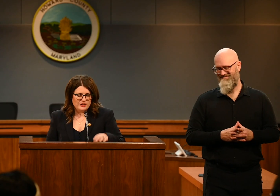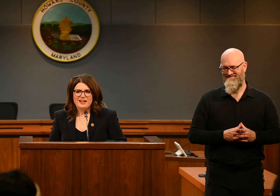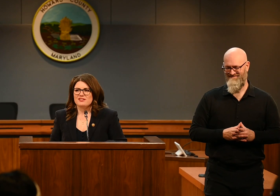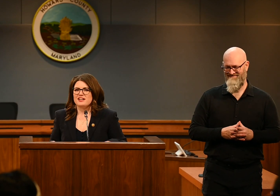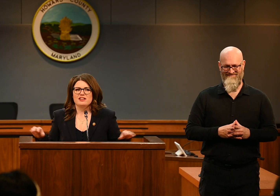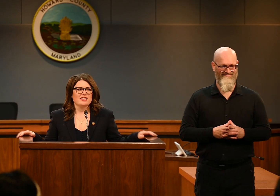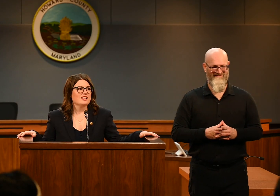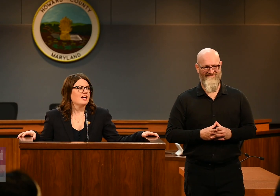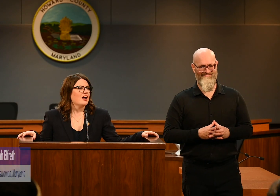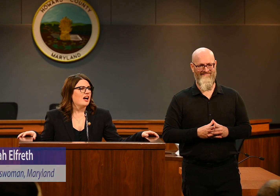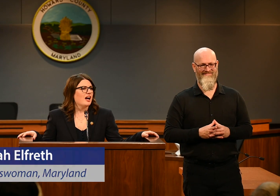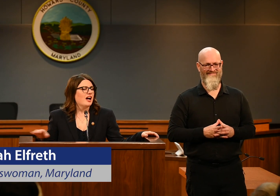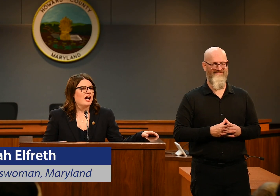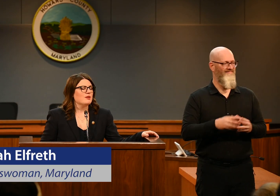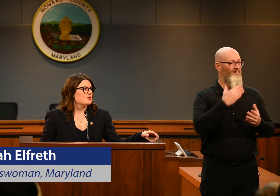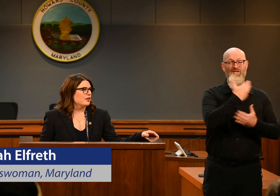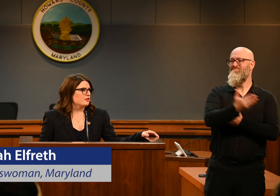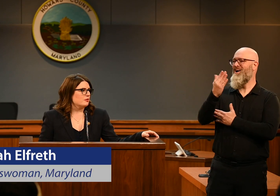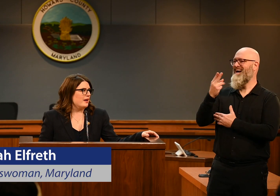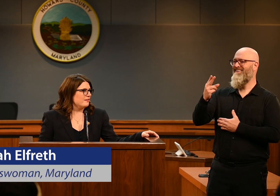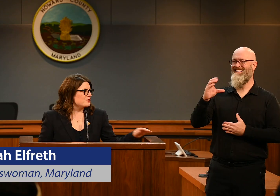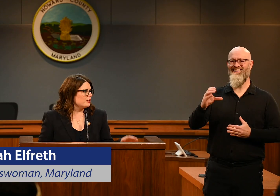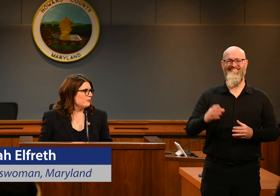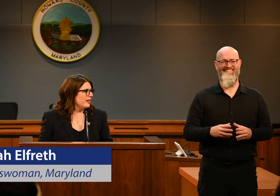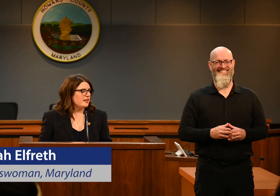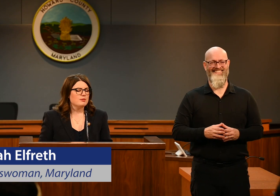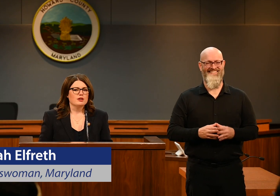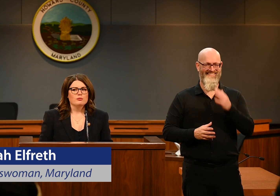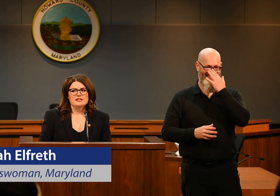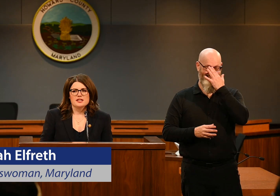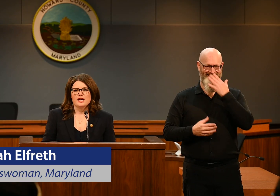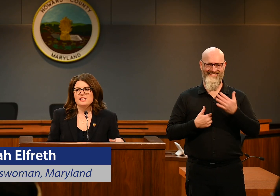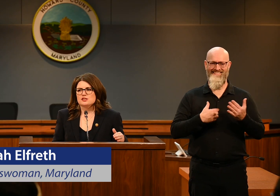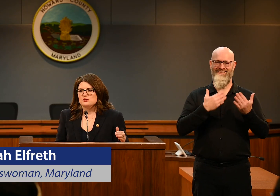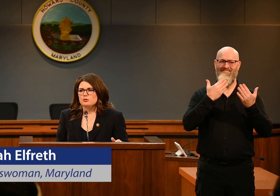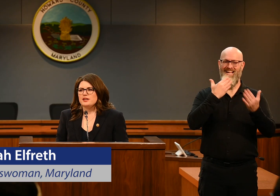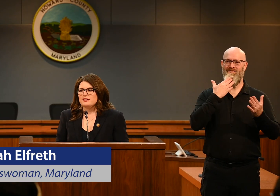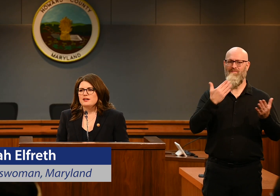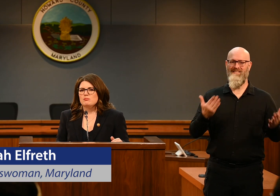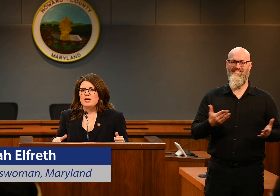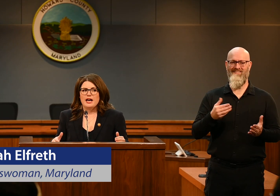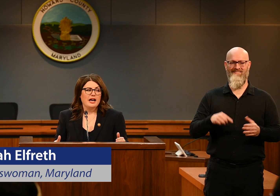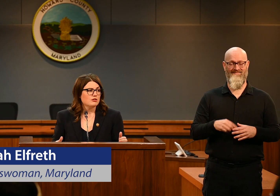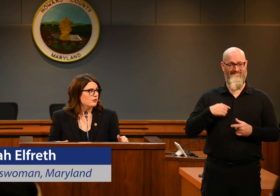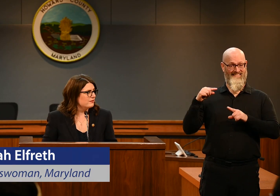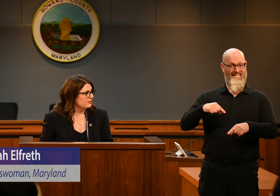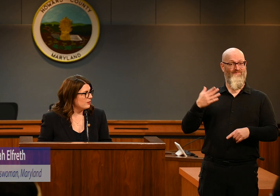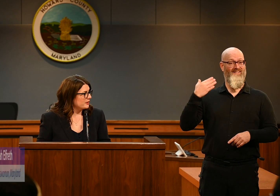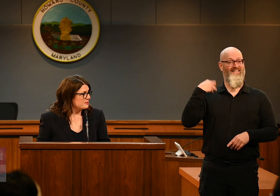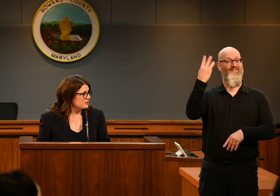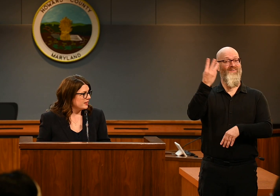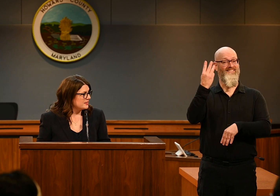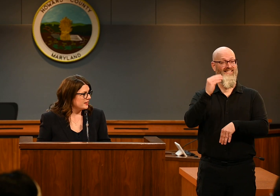Good morning, Howard County. I'm so grateful to be back in this room. I came here on Wednesday night to join, I don't know what the